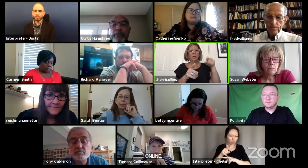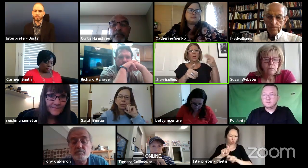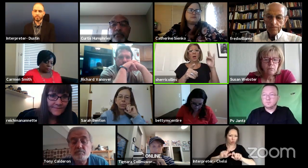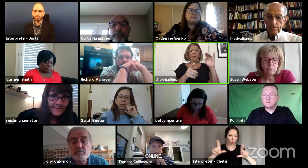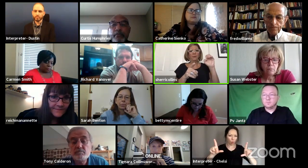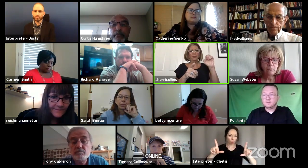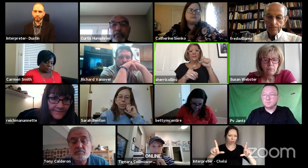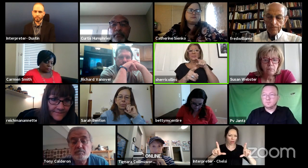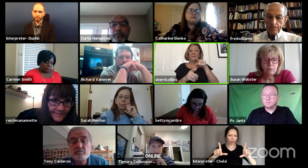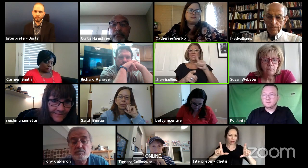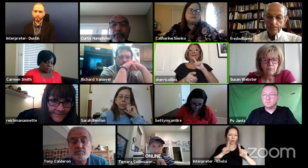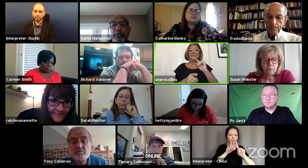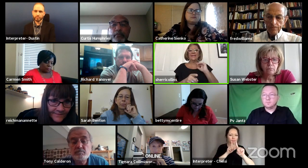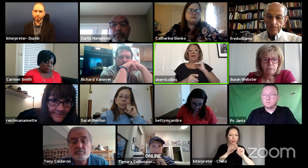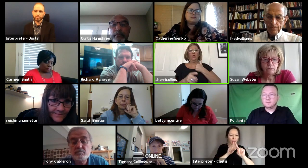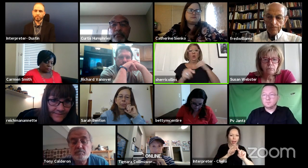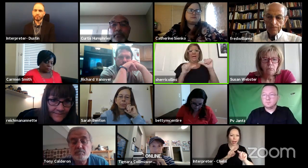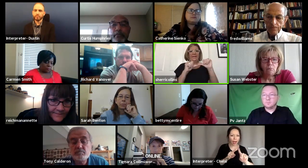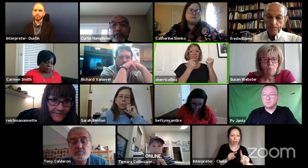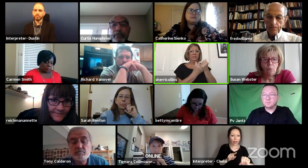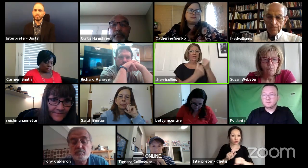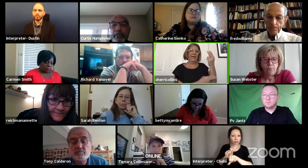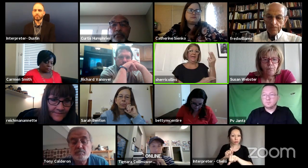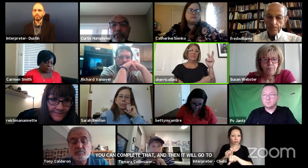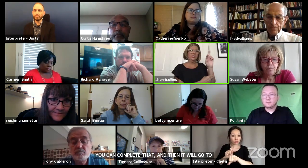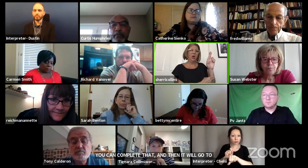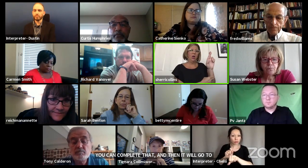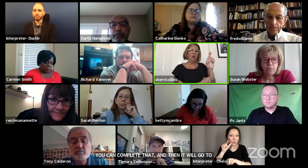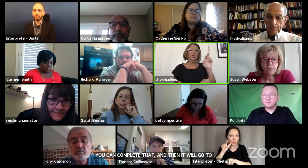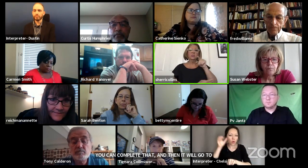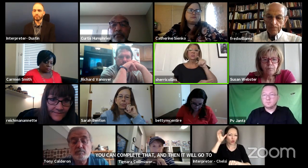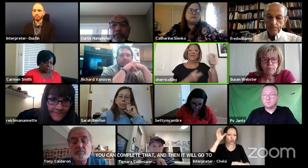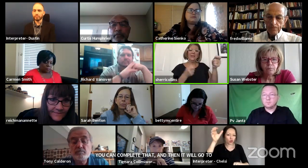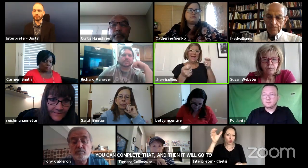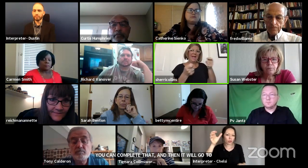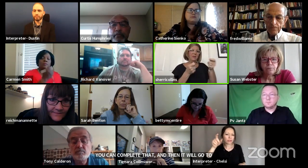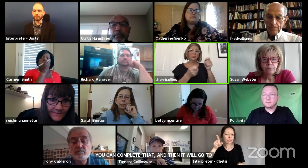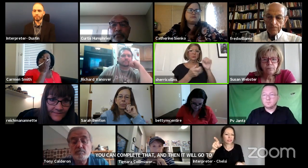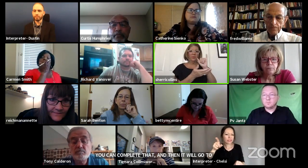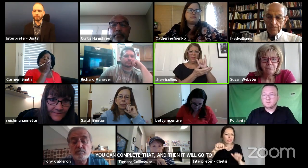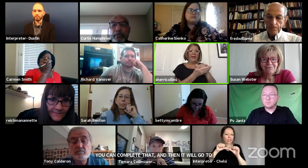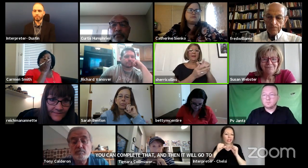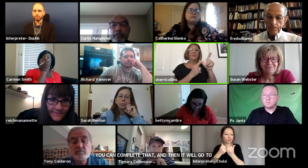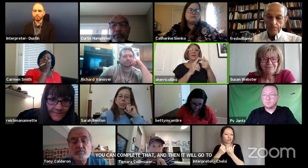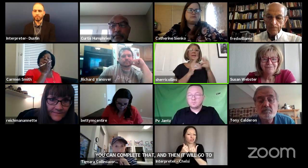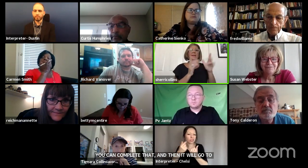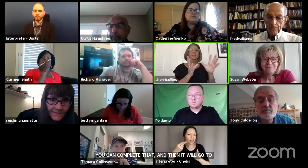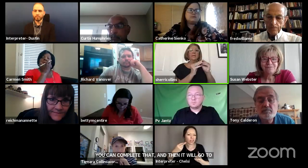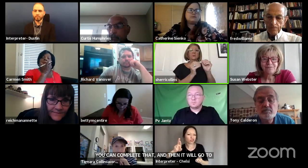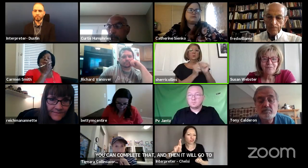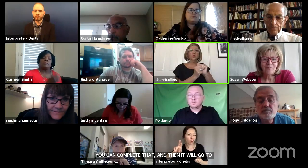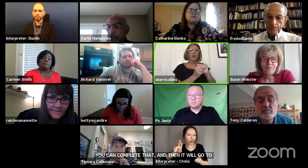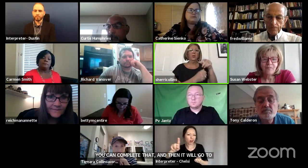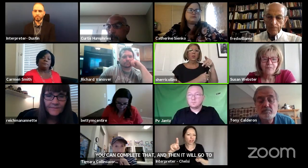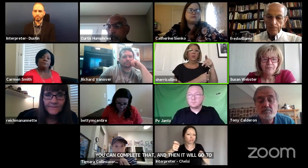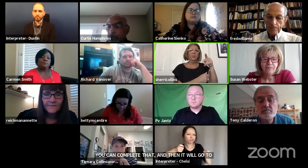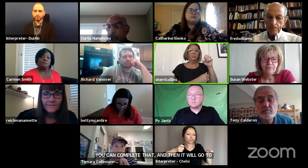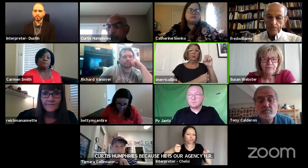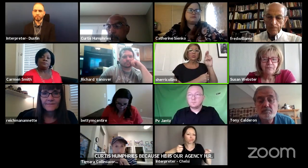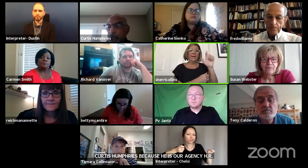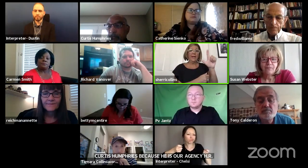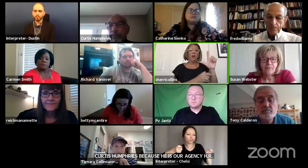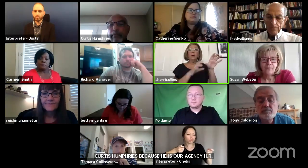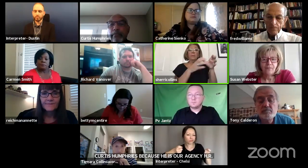Curtis Humphrey, because he is our agency HR. So he handles that, and then he meets with